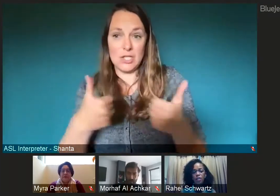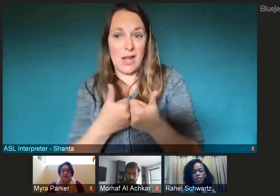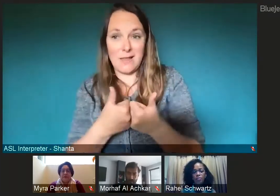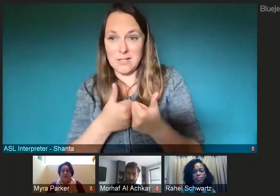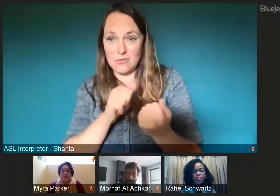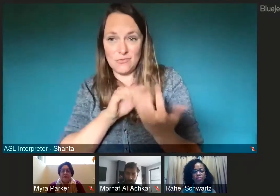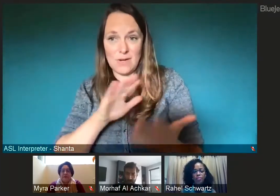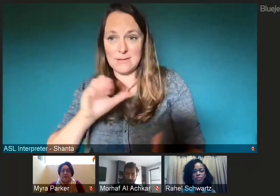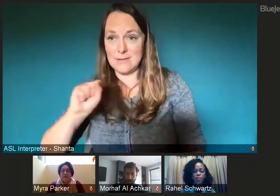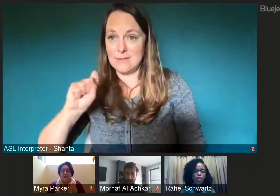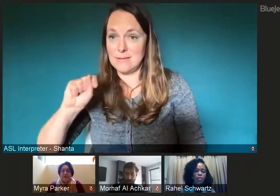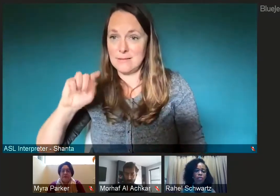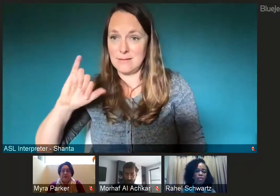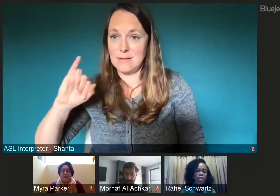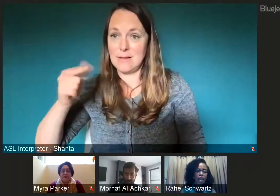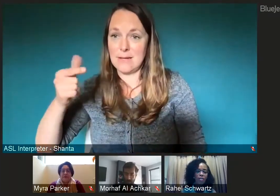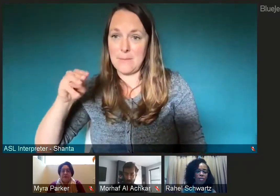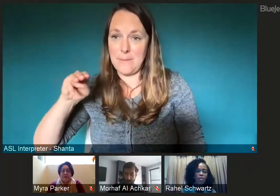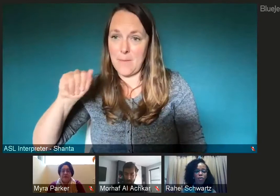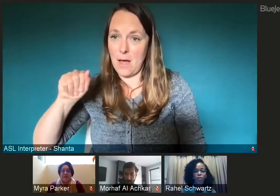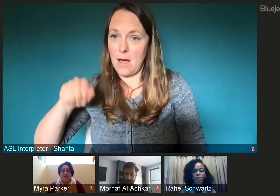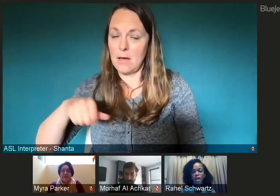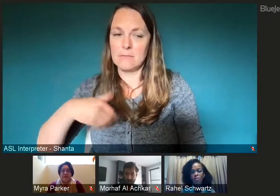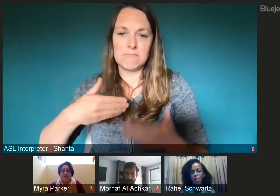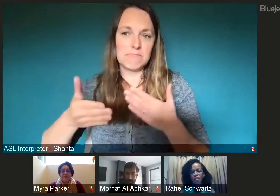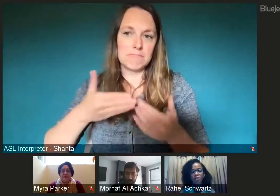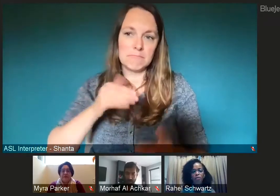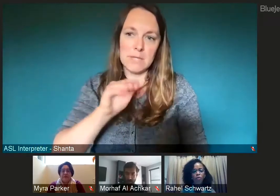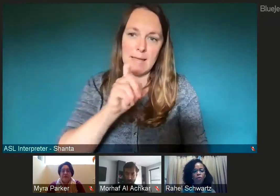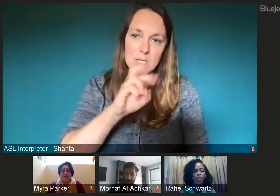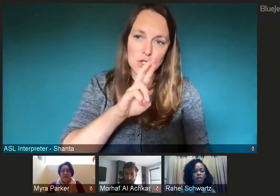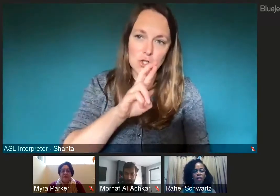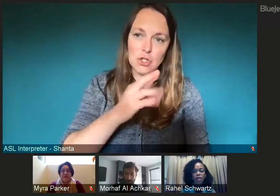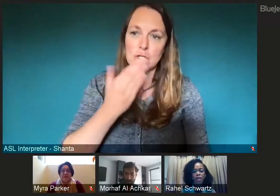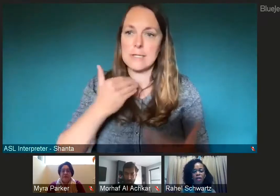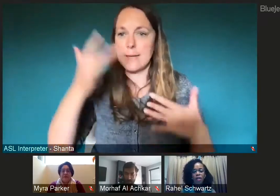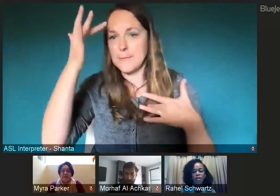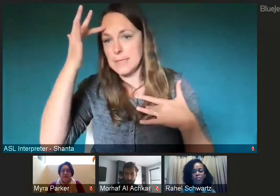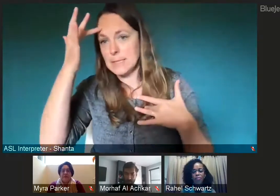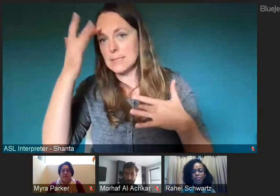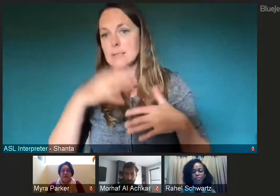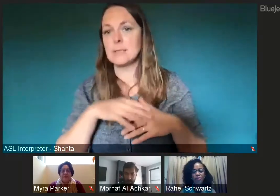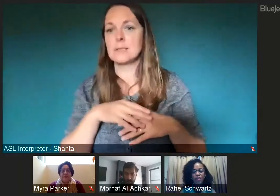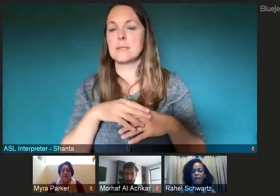address, whether it is cancer or diabetes or